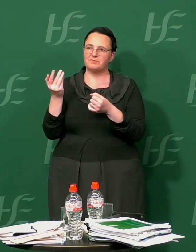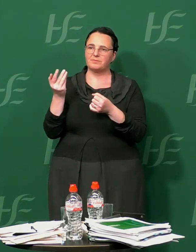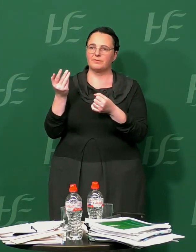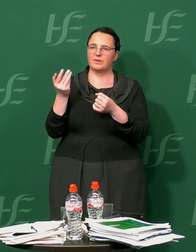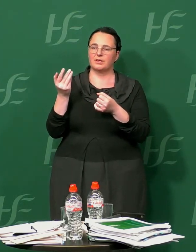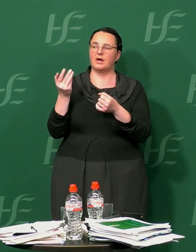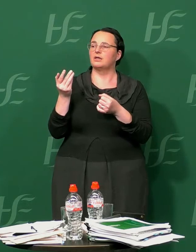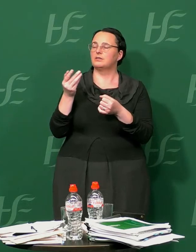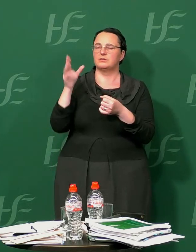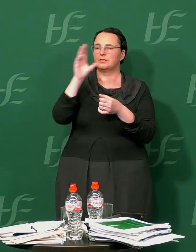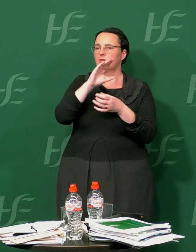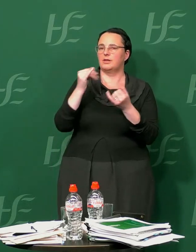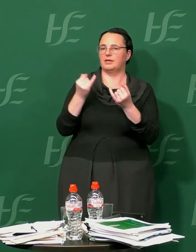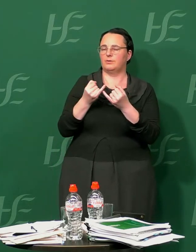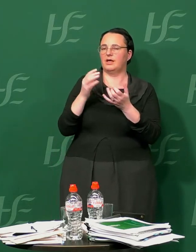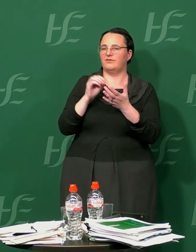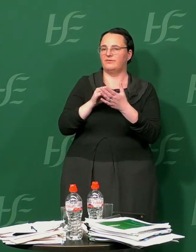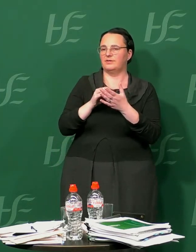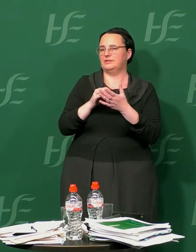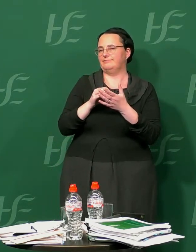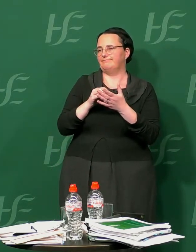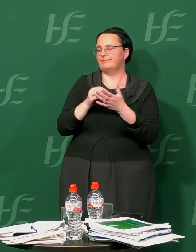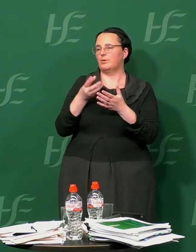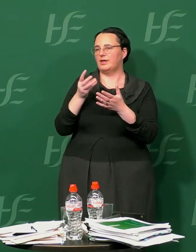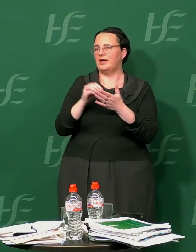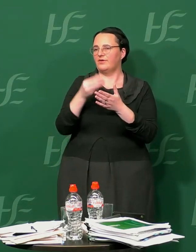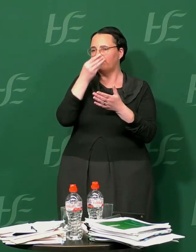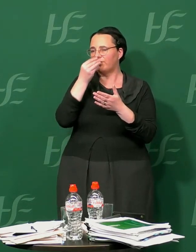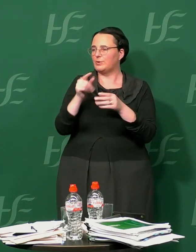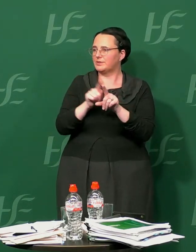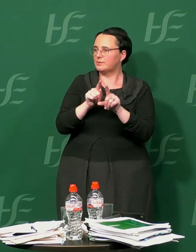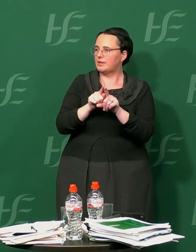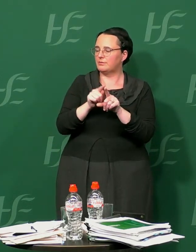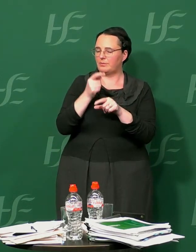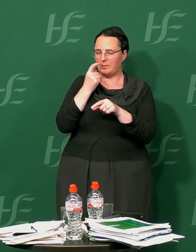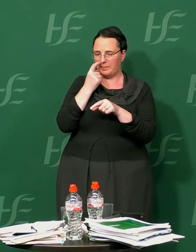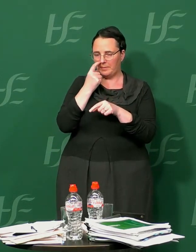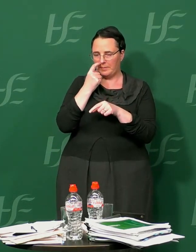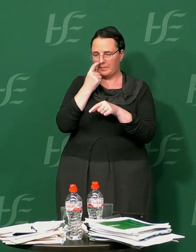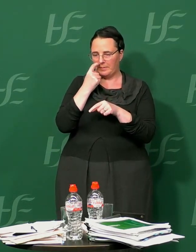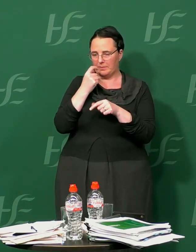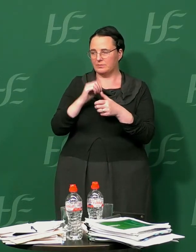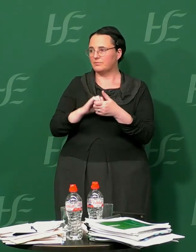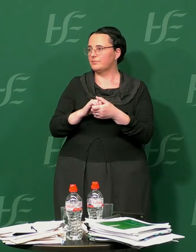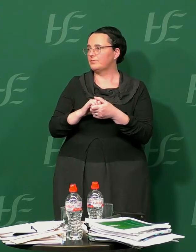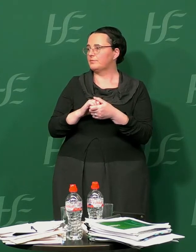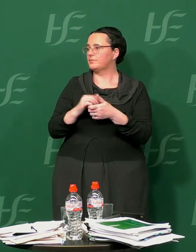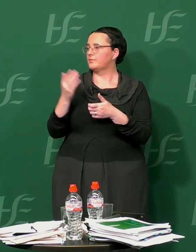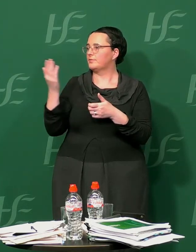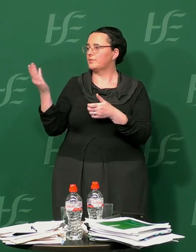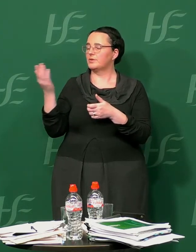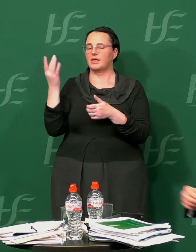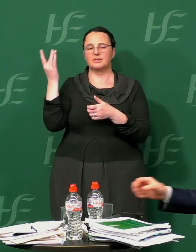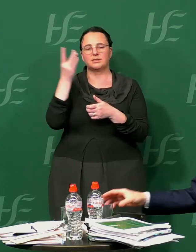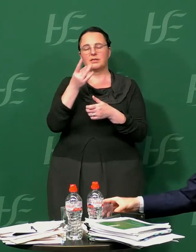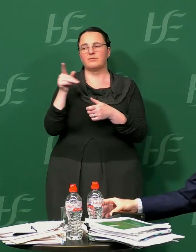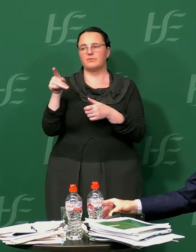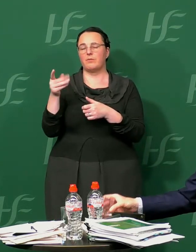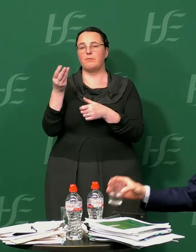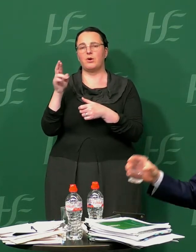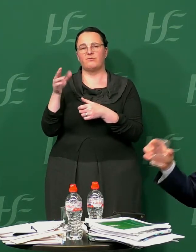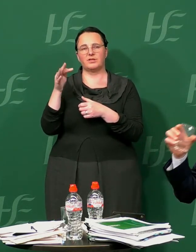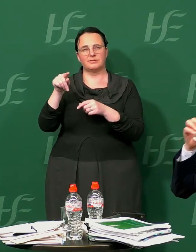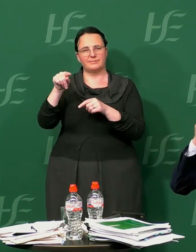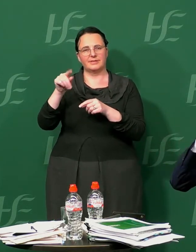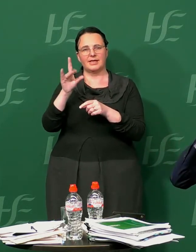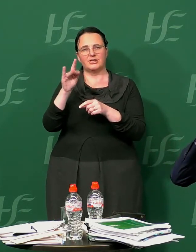enter another flu-free season. So there are substantial challenges ahead. Paul, just from the HSE's perspective,